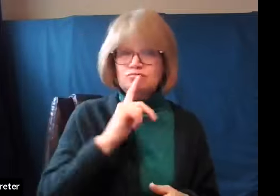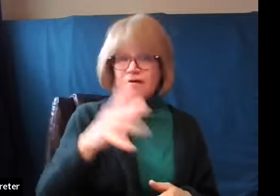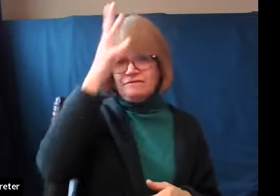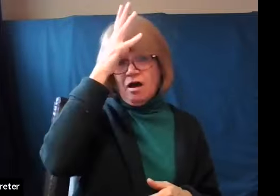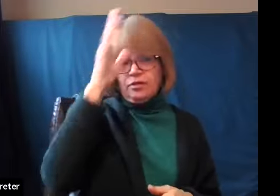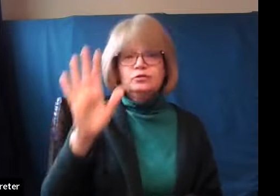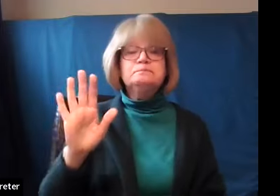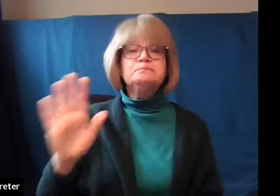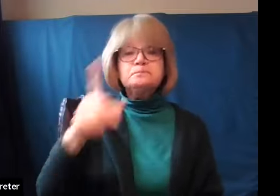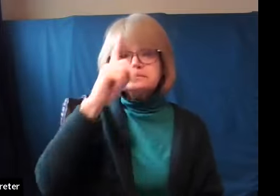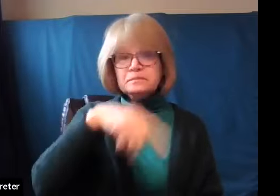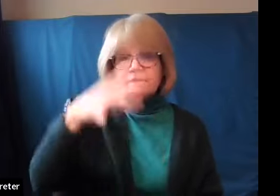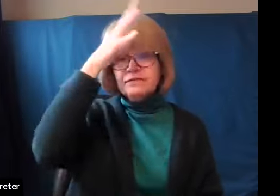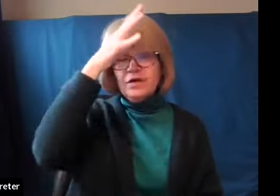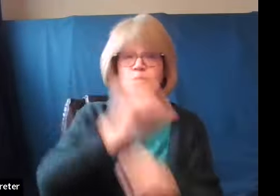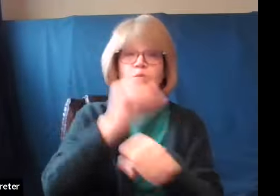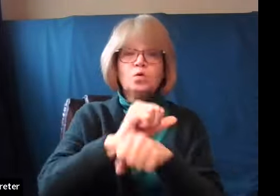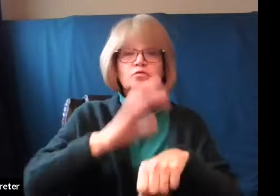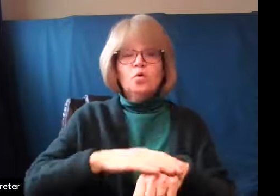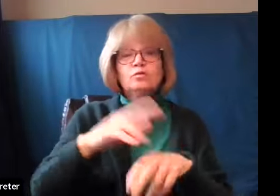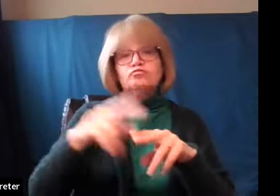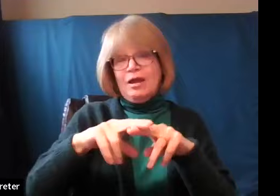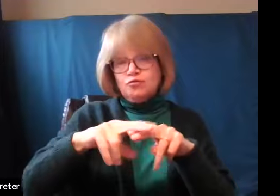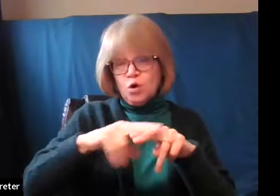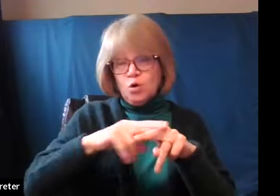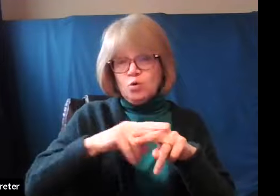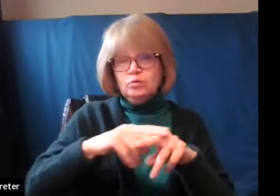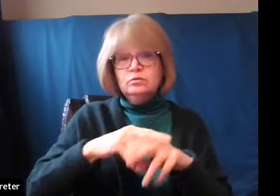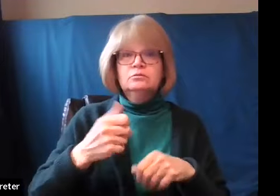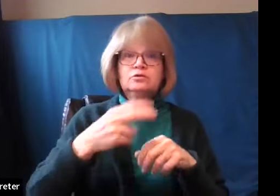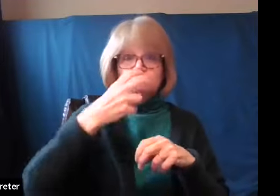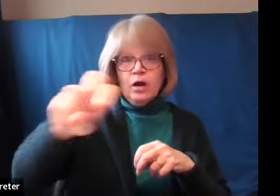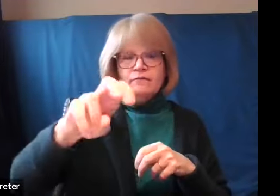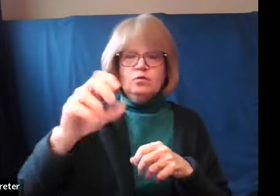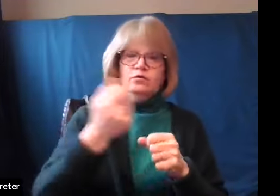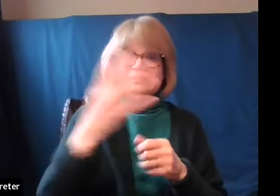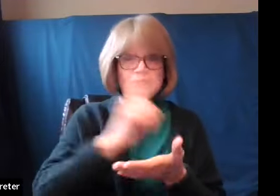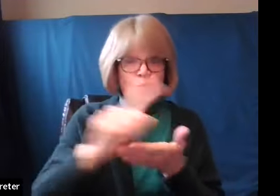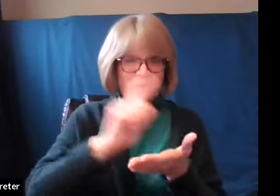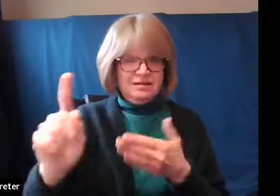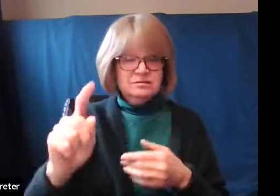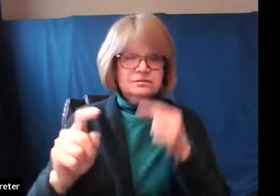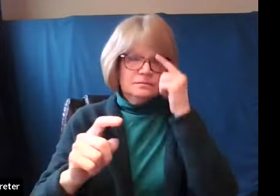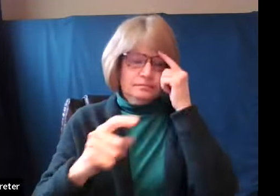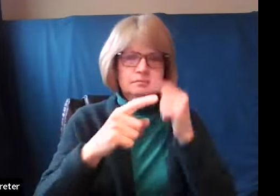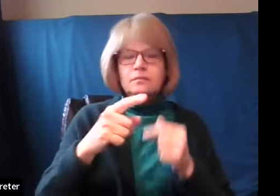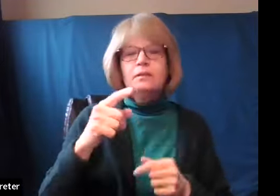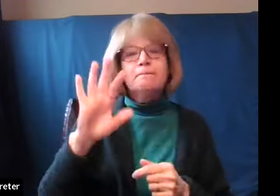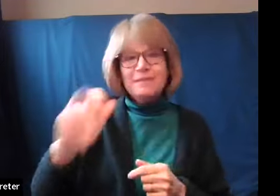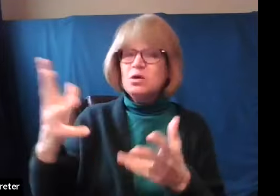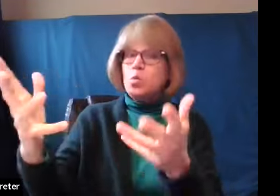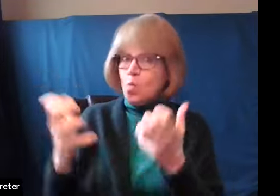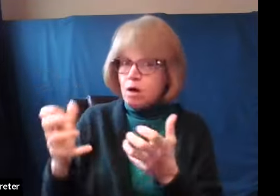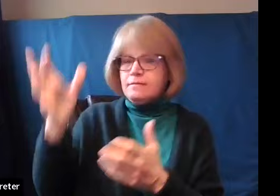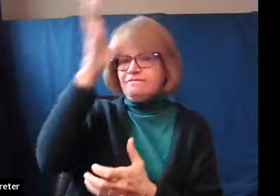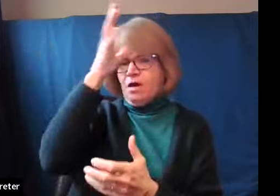His stepfather worked as a railroad auditor on the Pennsy, traveling weeks at a time. Desperately wanting a father's attentions,